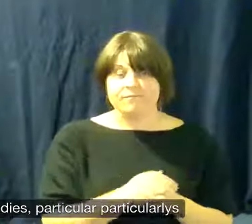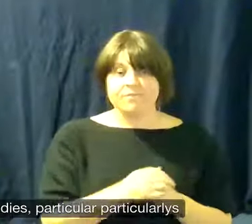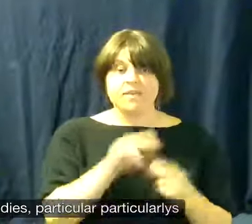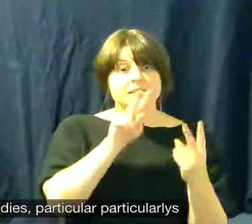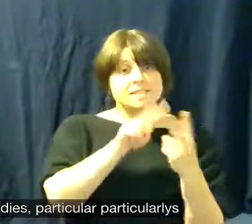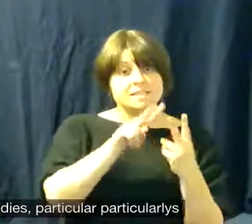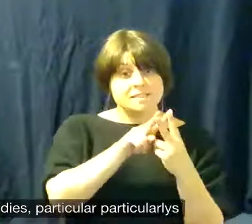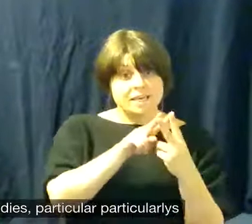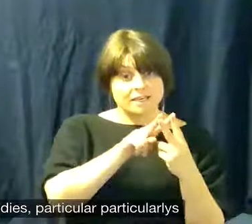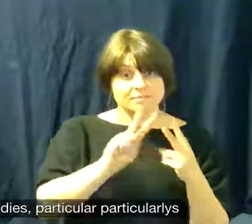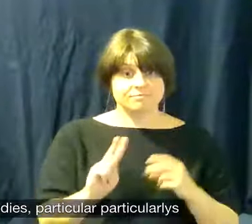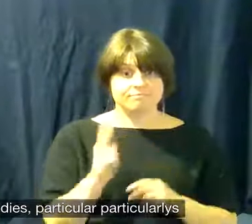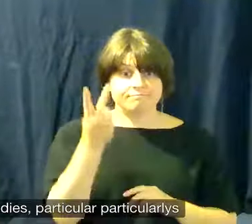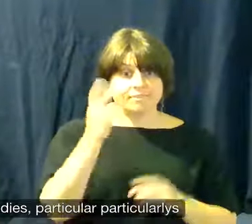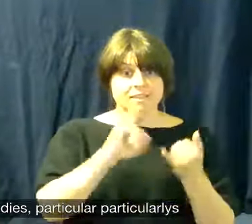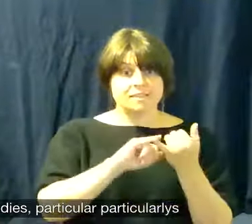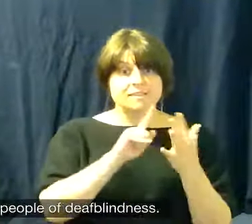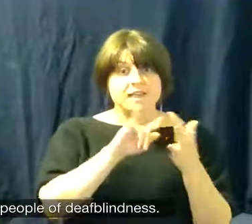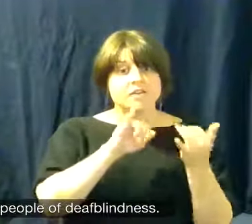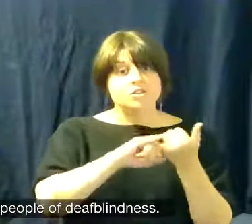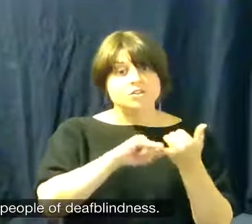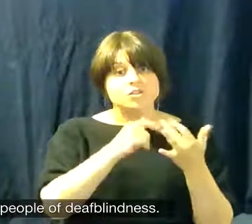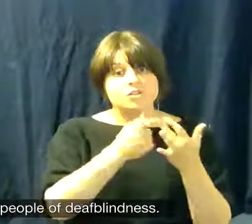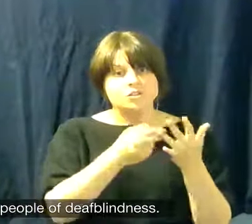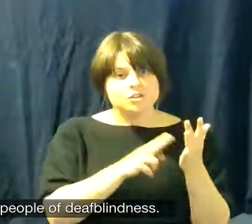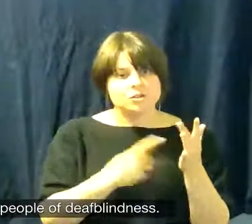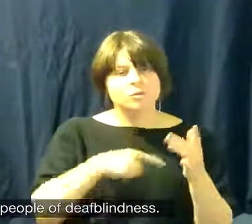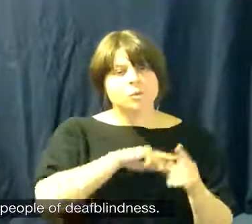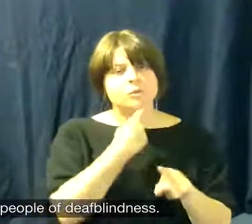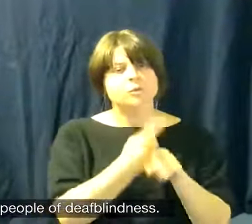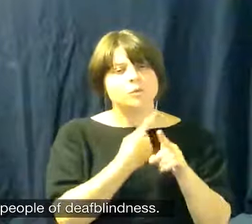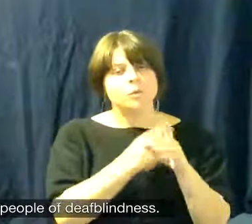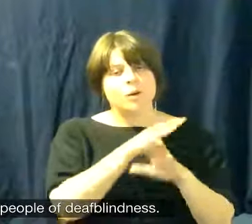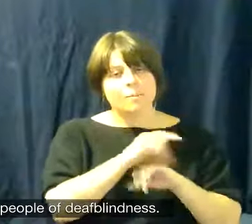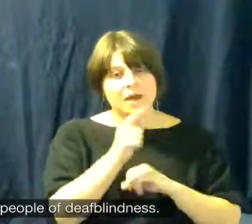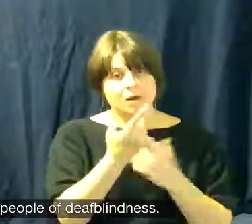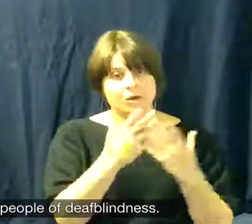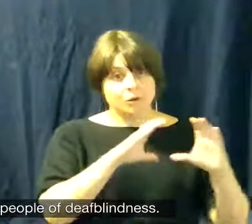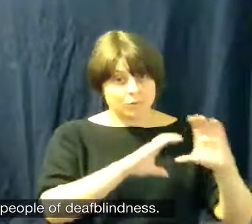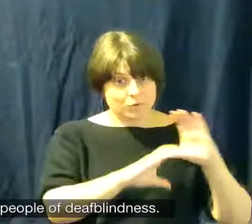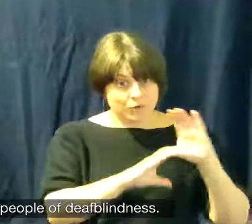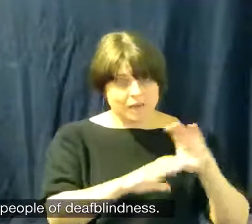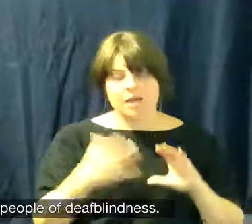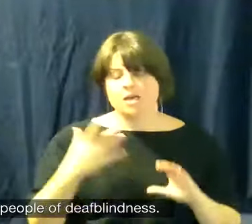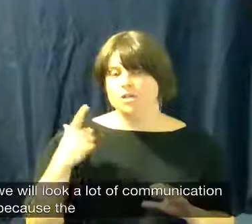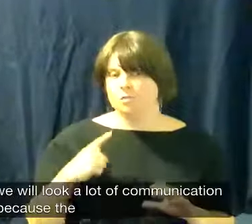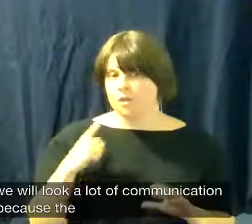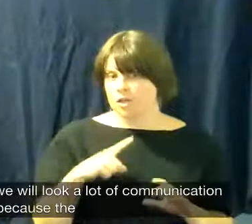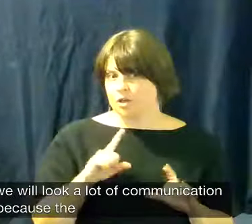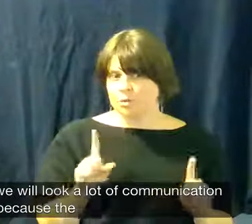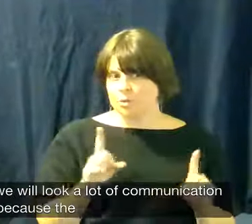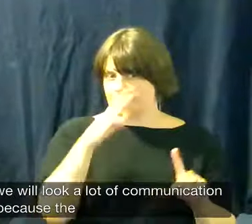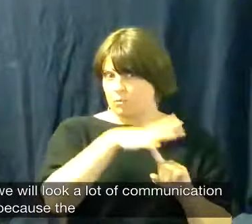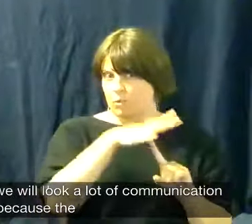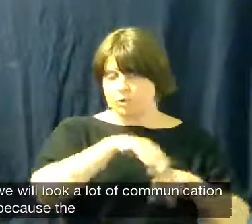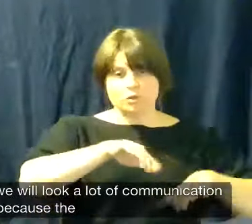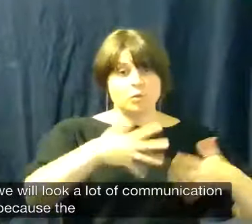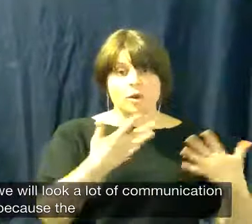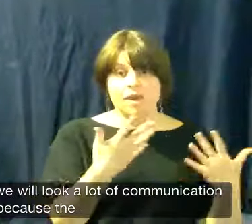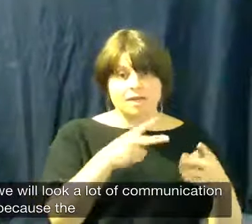second session, we'll look a lot at communication, because the key to any good mentoring